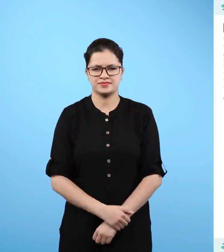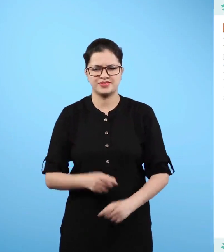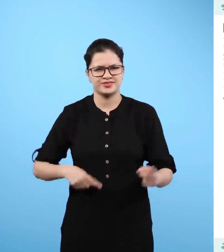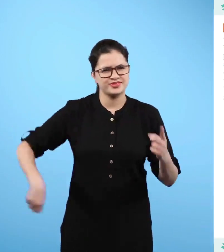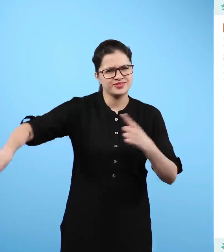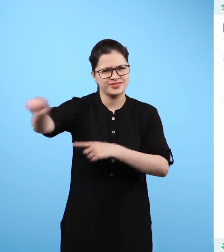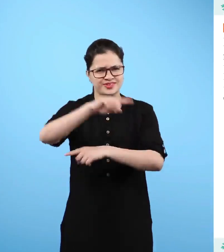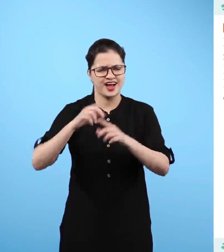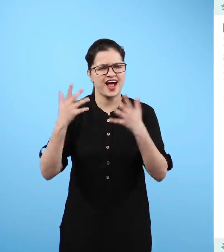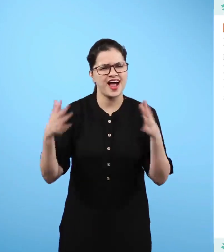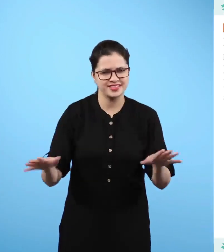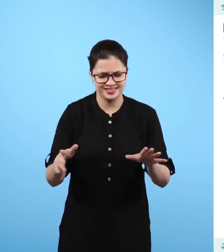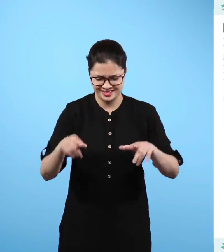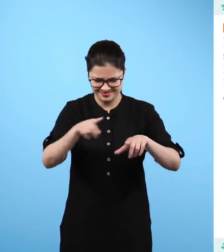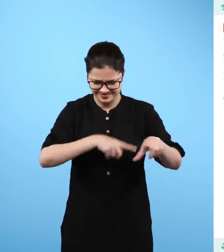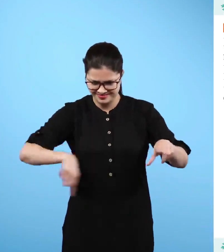Have you ever seen a floor map?